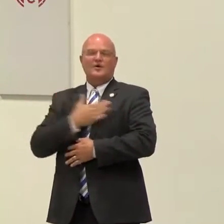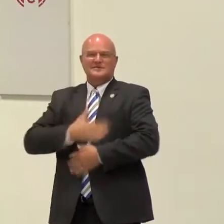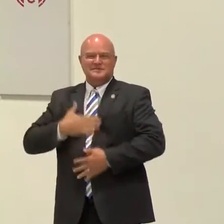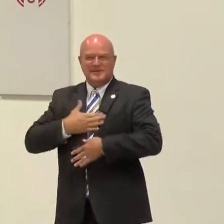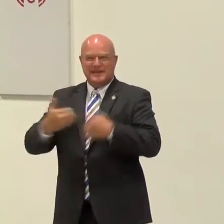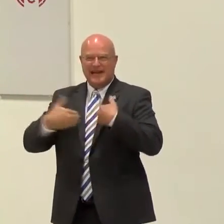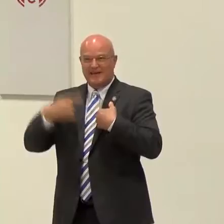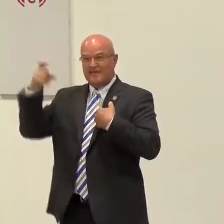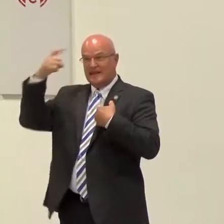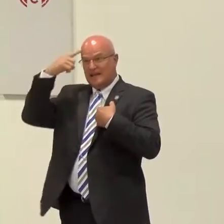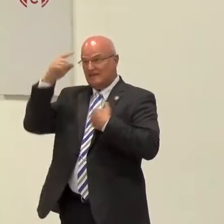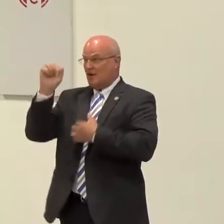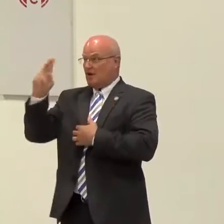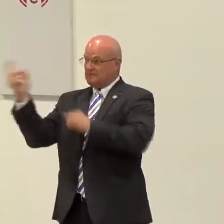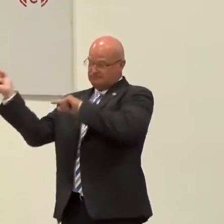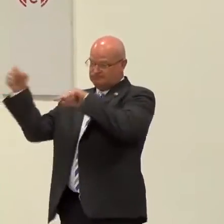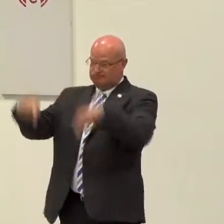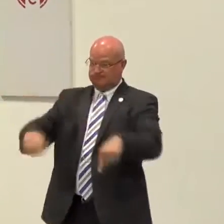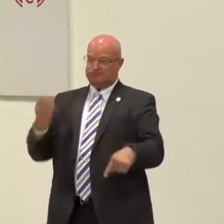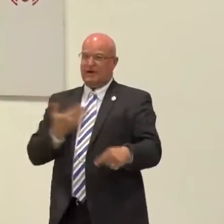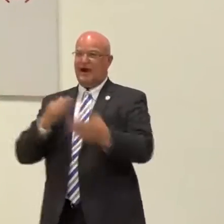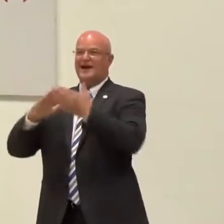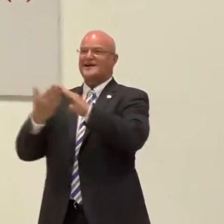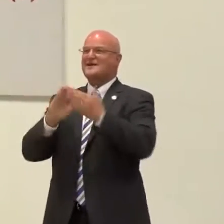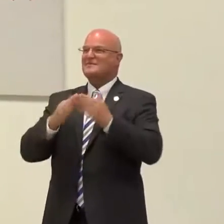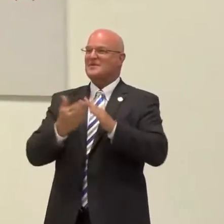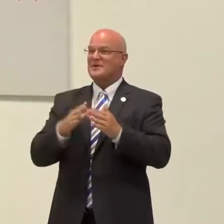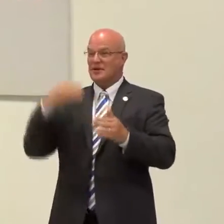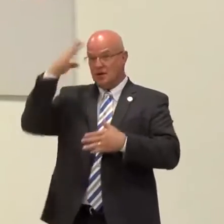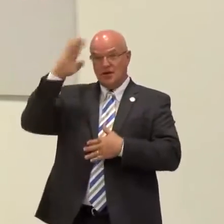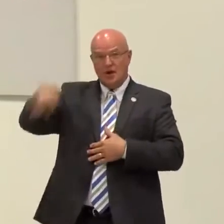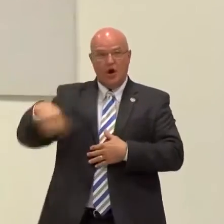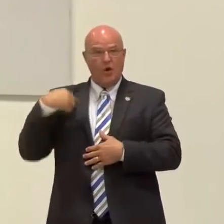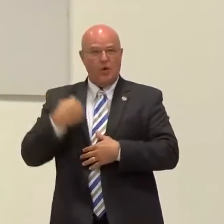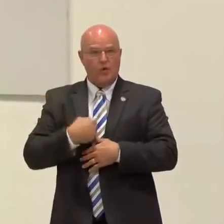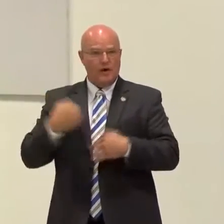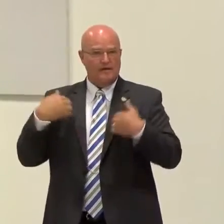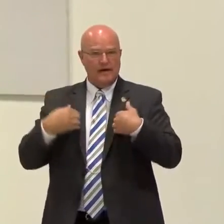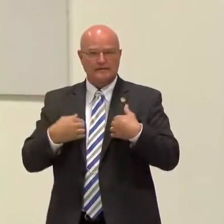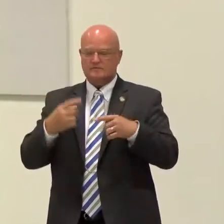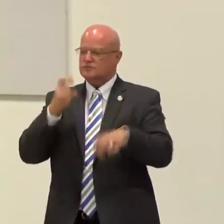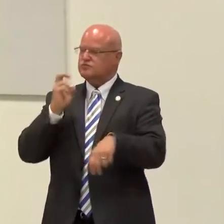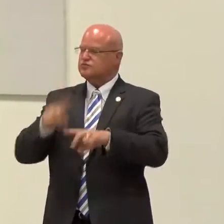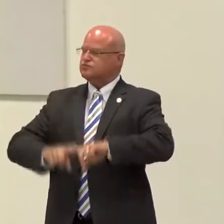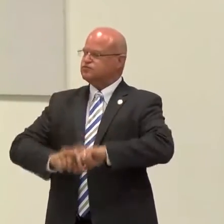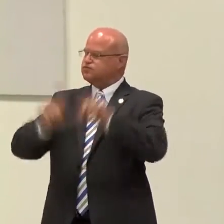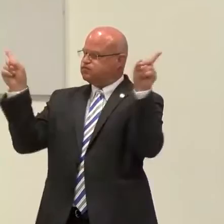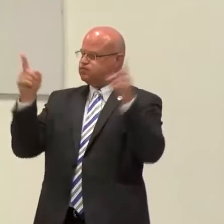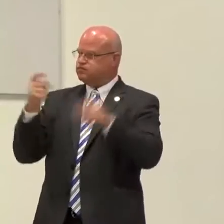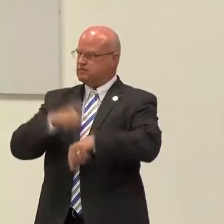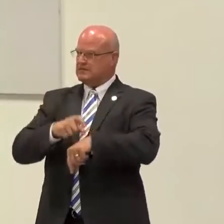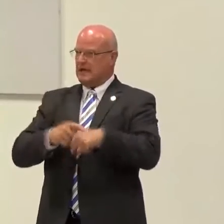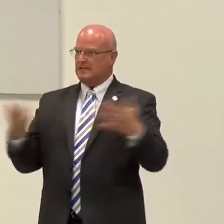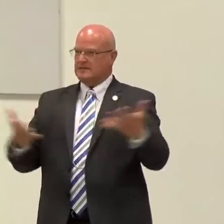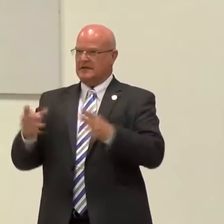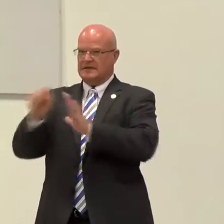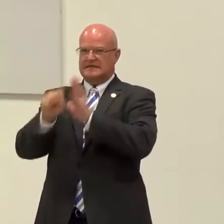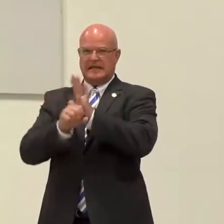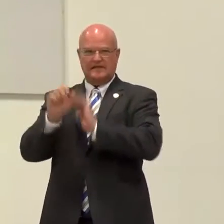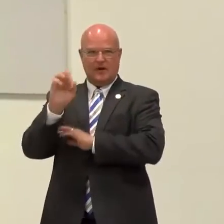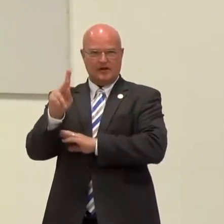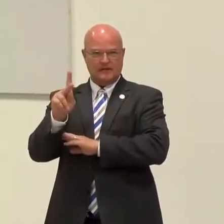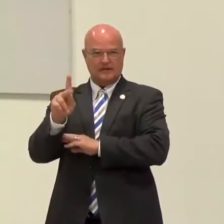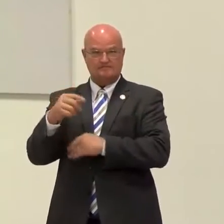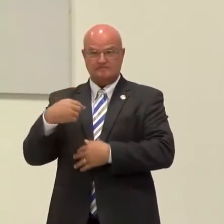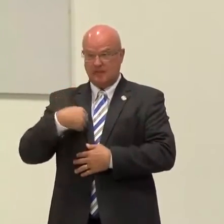have the governor of Arkansas come to our community. And you know, we've been going through some very different times in the state of Arkansas, and